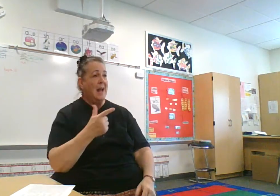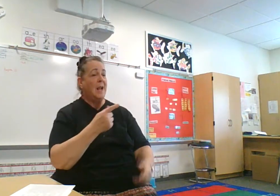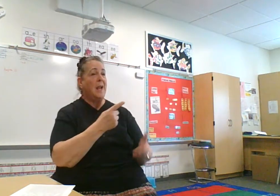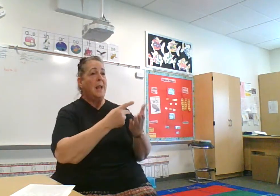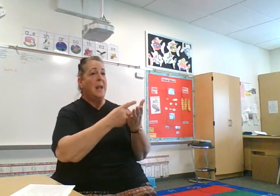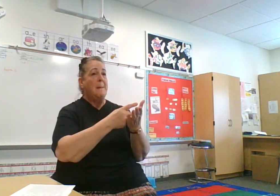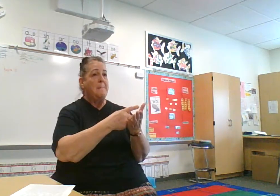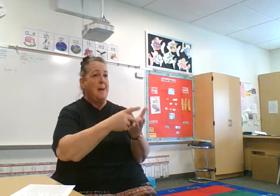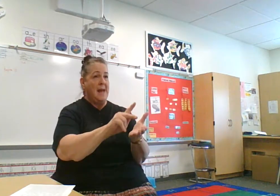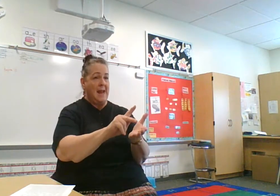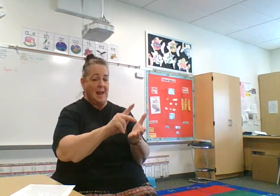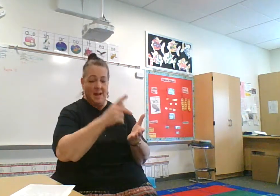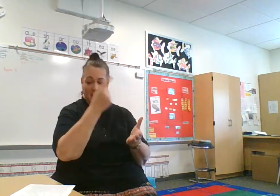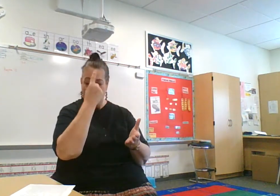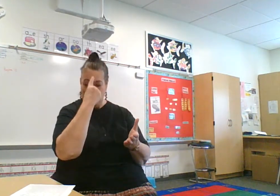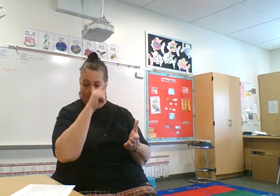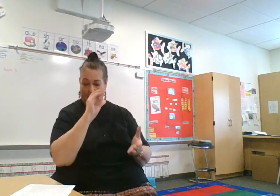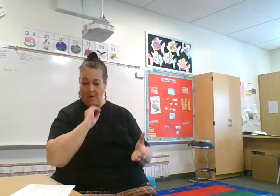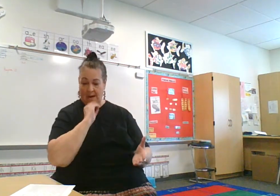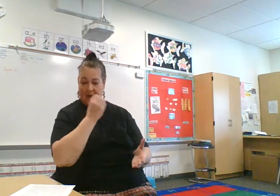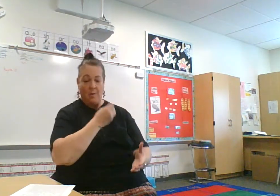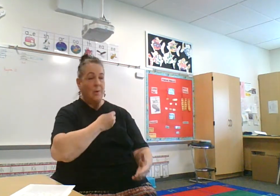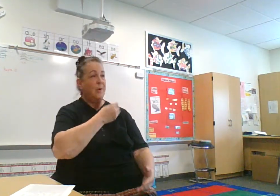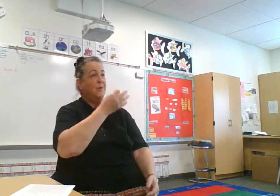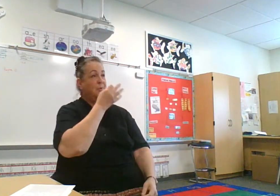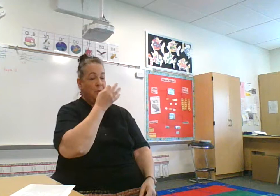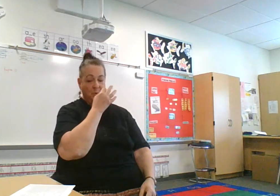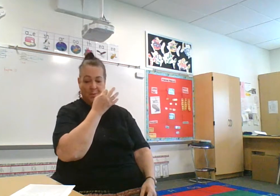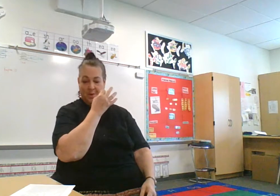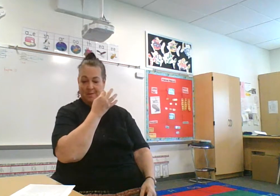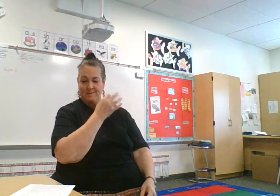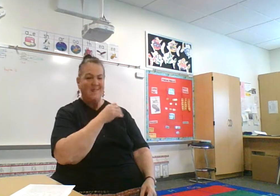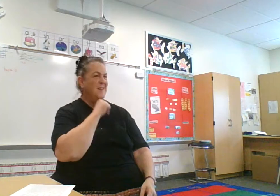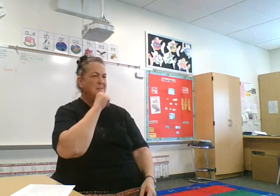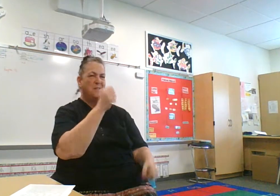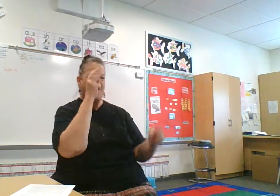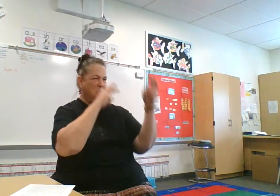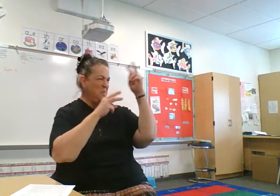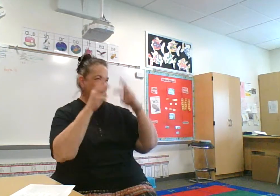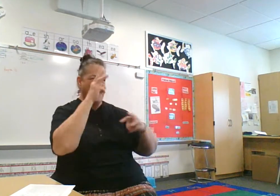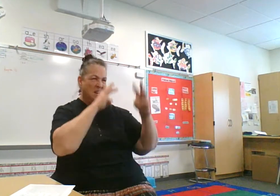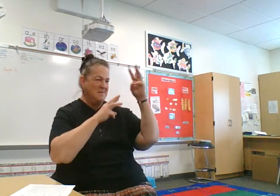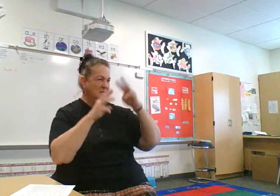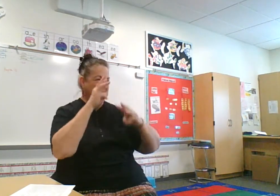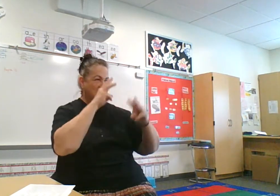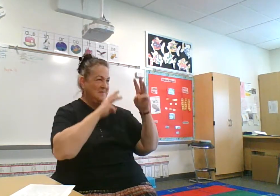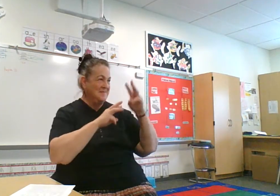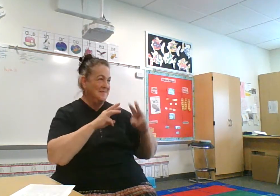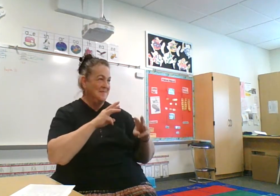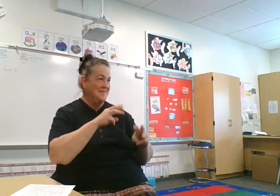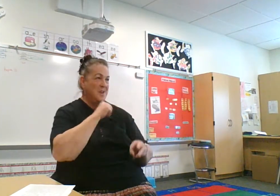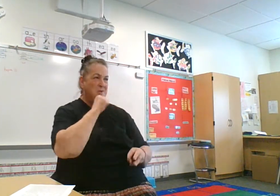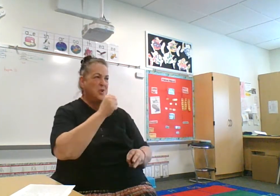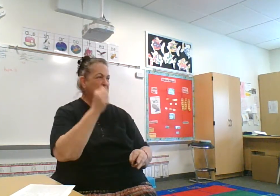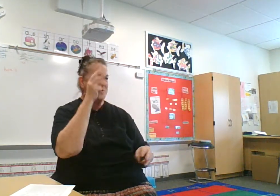I'll pay for our food. Don't worry. Don't